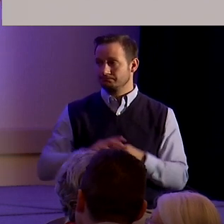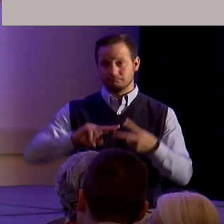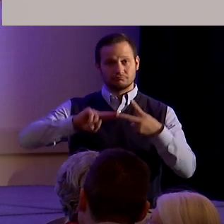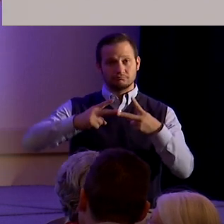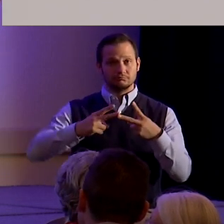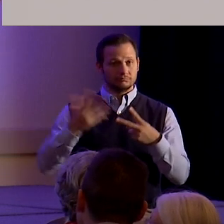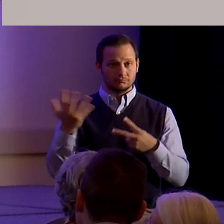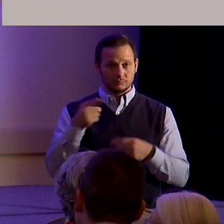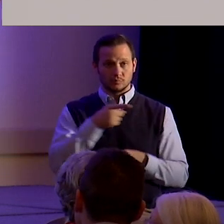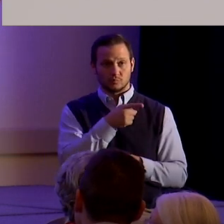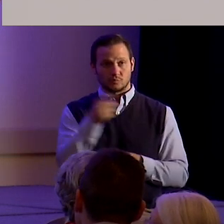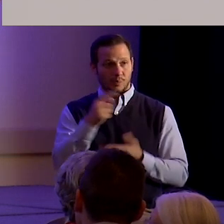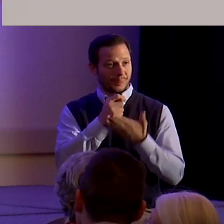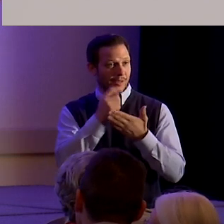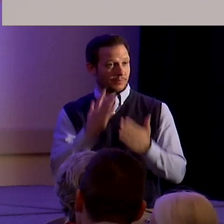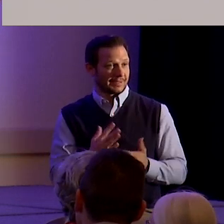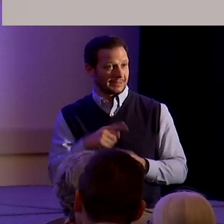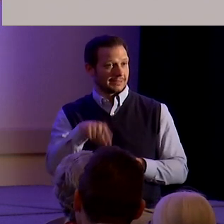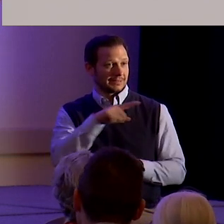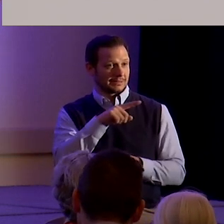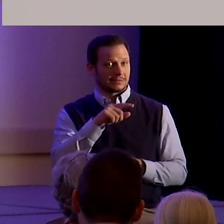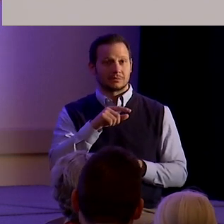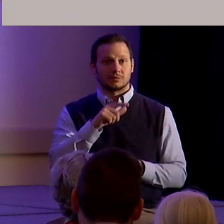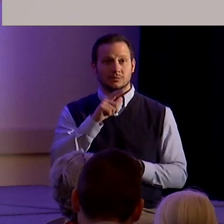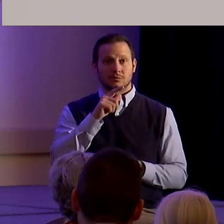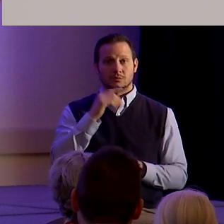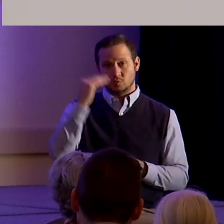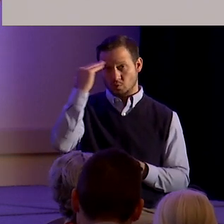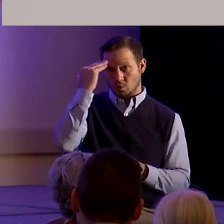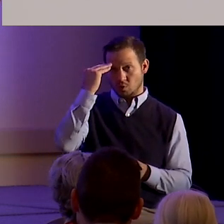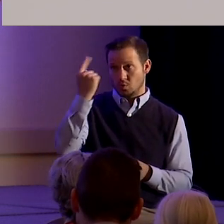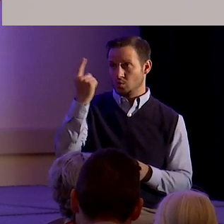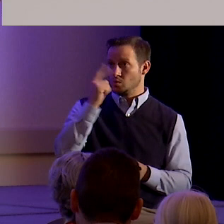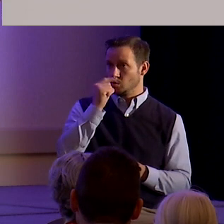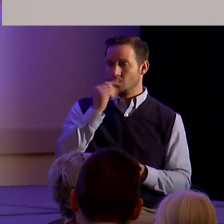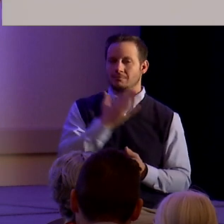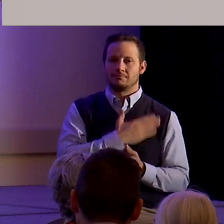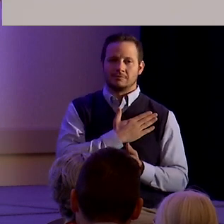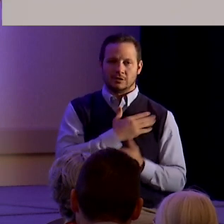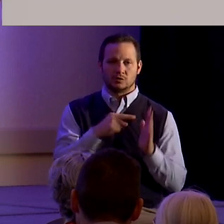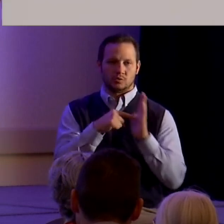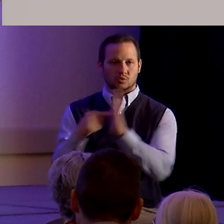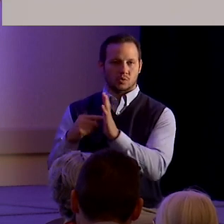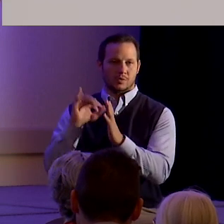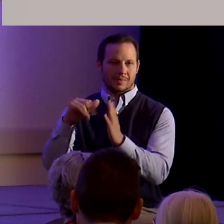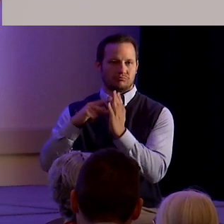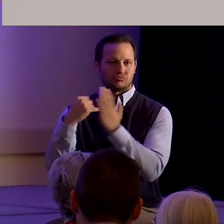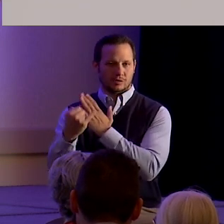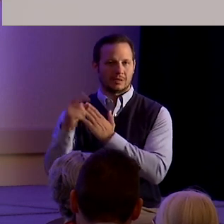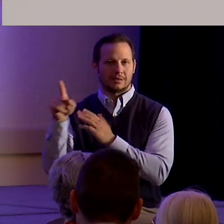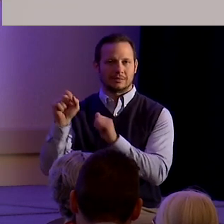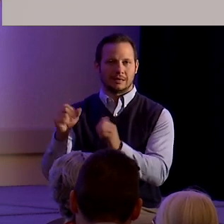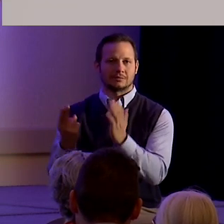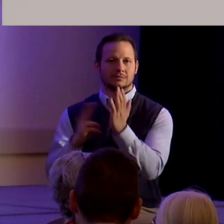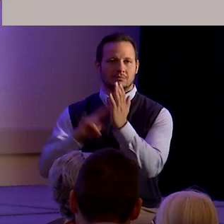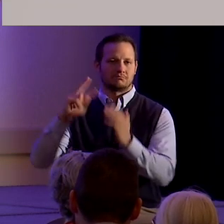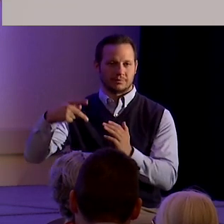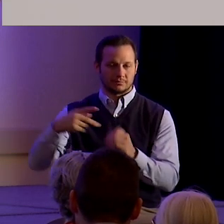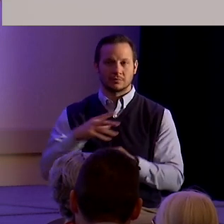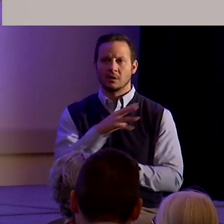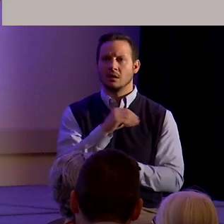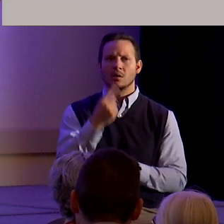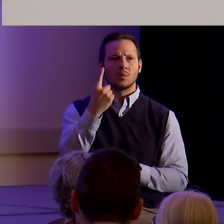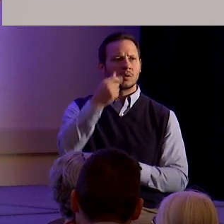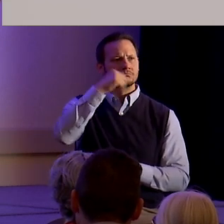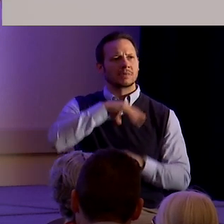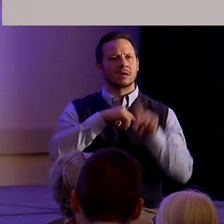you are a secular therapist or if you know someone who is, please point them to the Secular Therapy Project so they can register. We also have a gentleman at